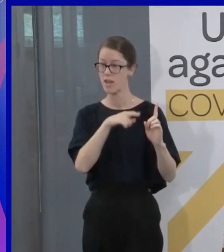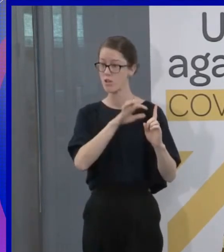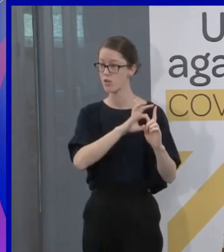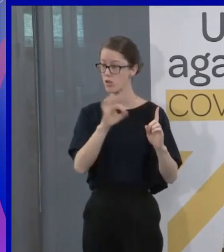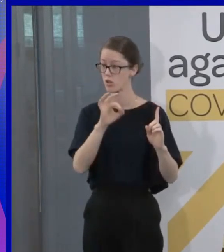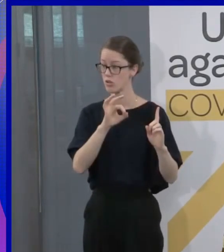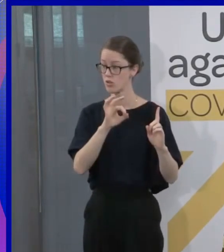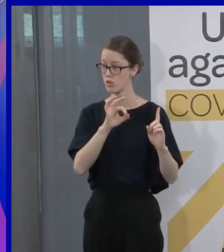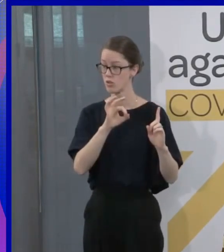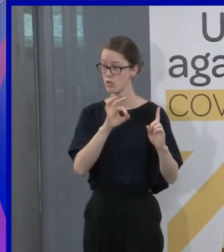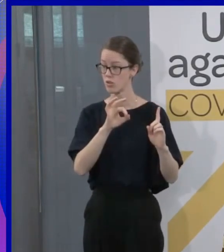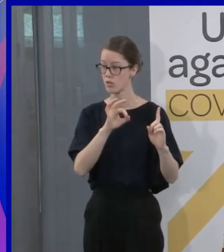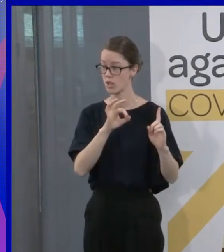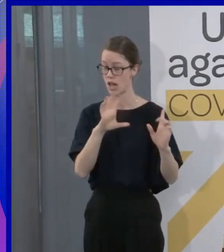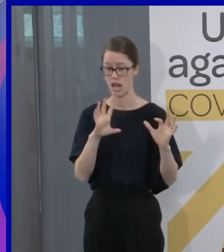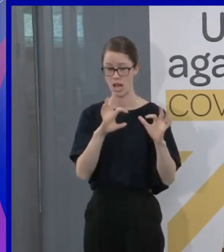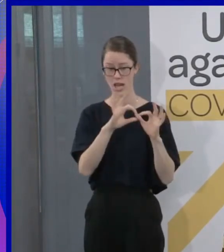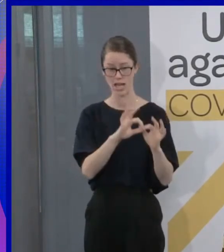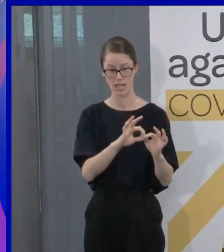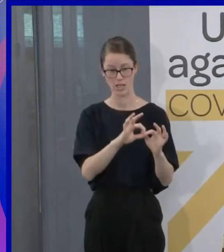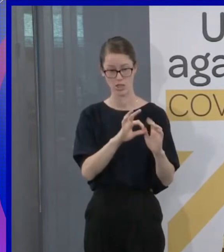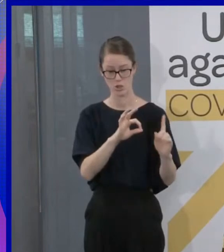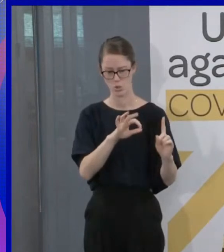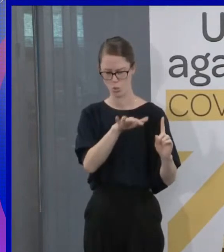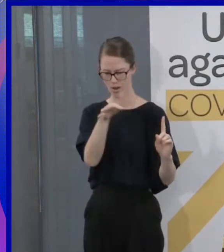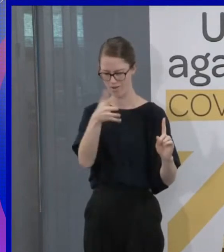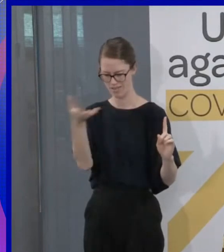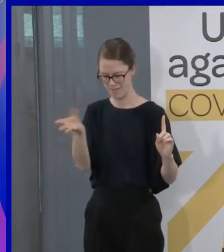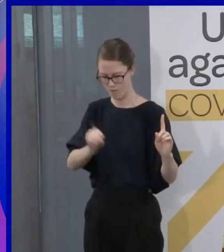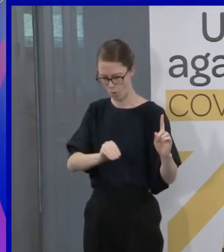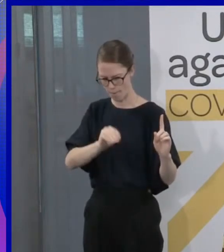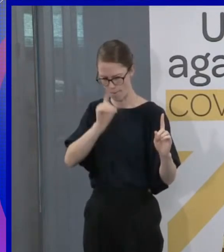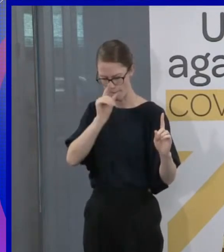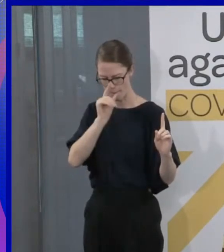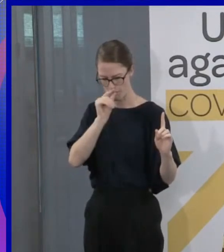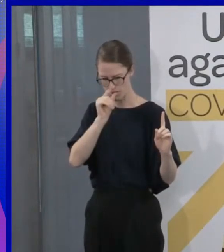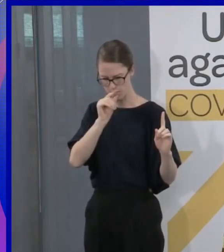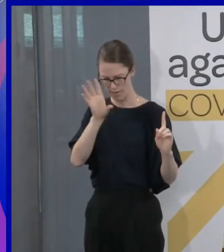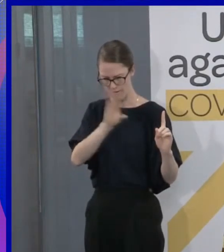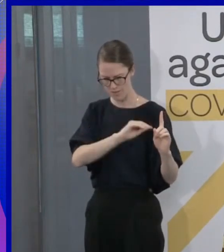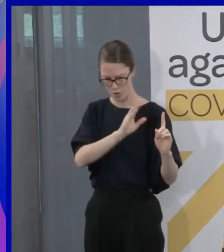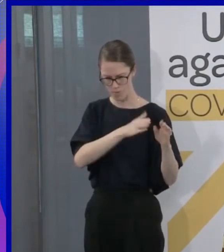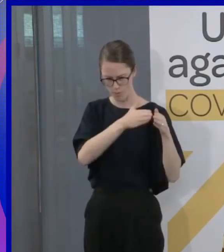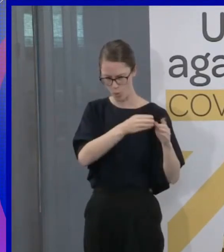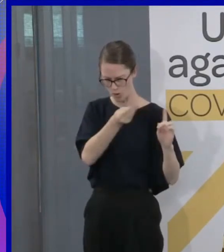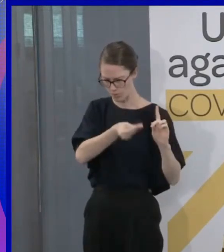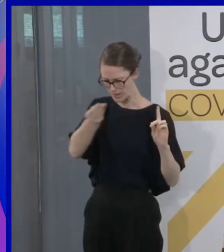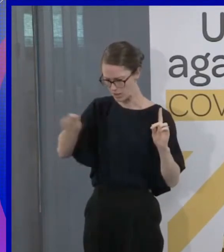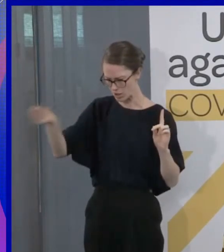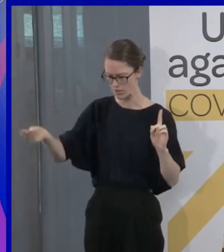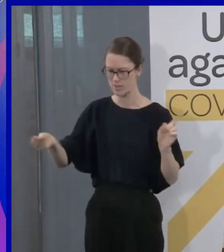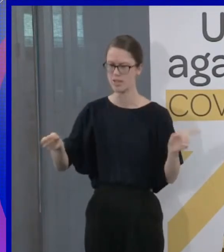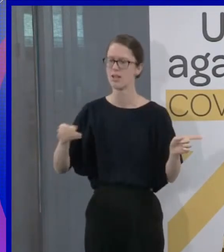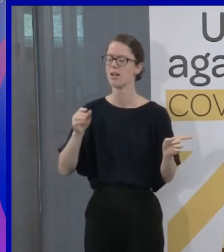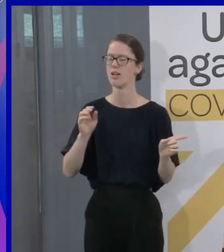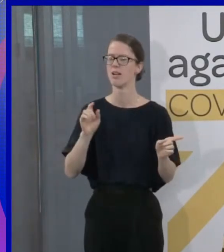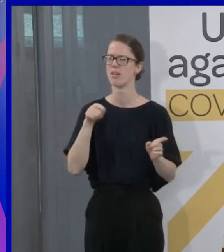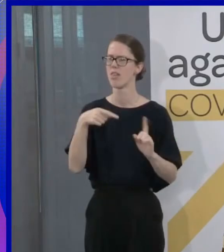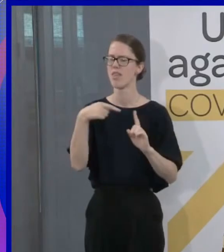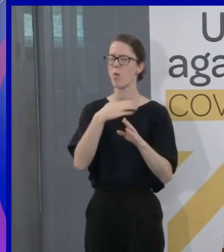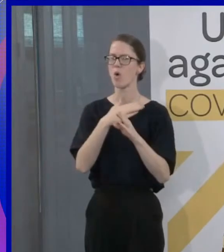possible clue or a link in this chain of transmission through the ports, through the shipping? That worker